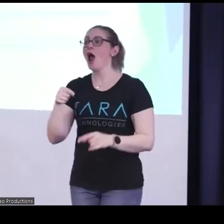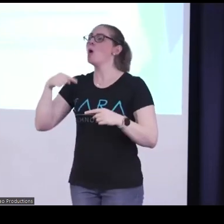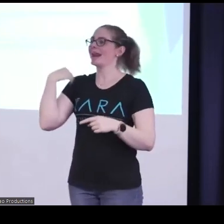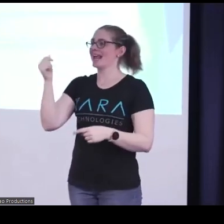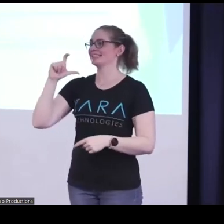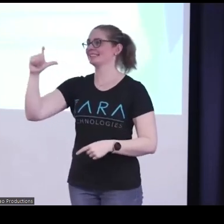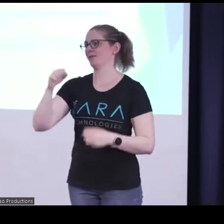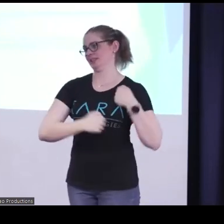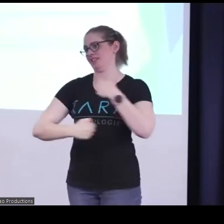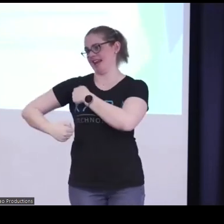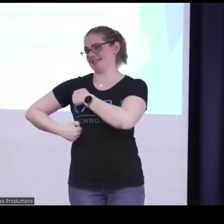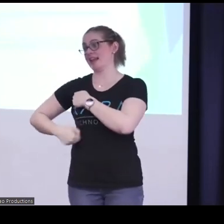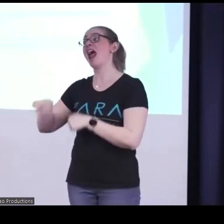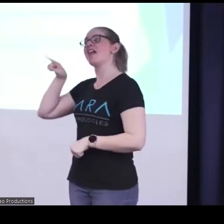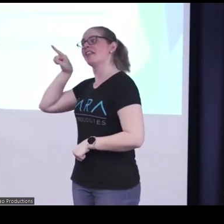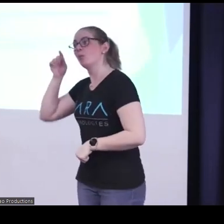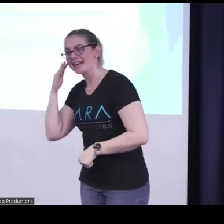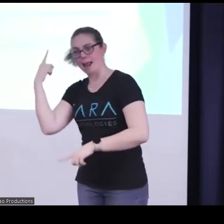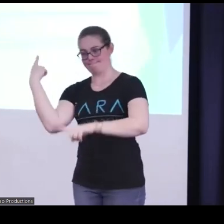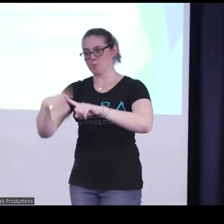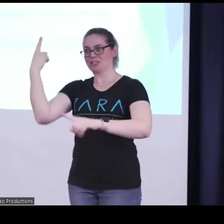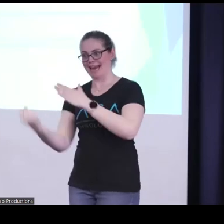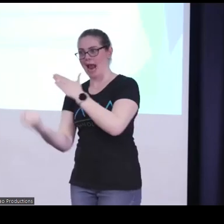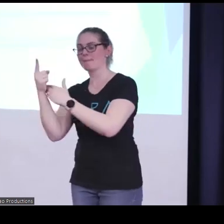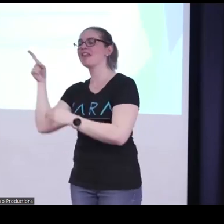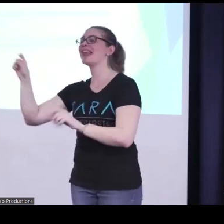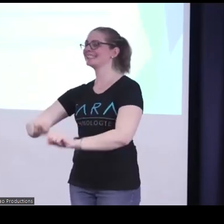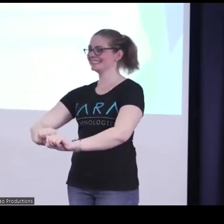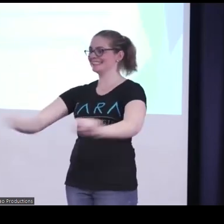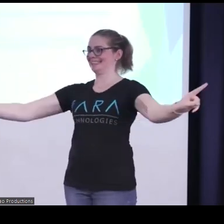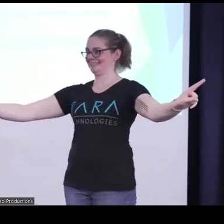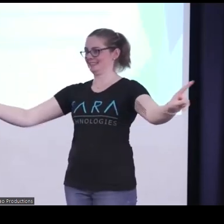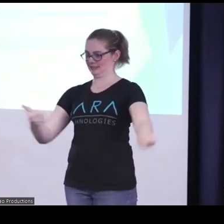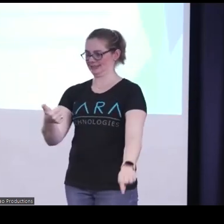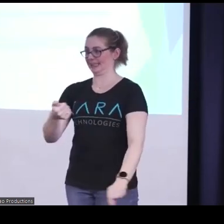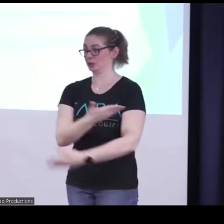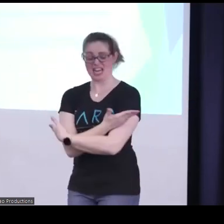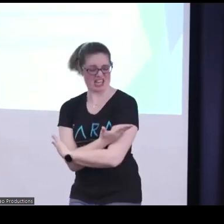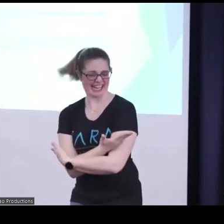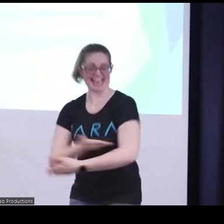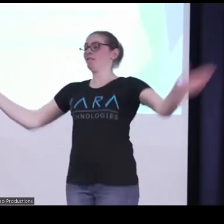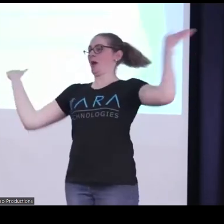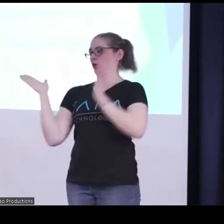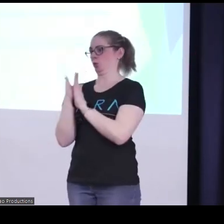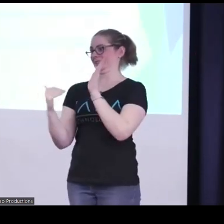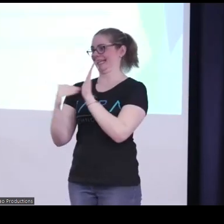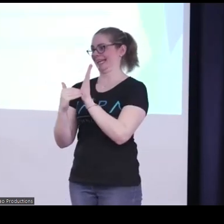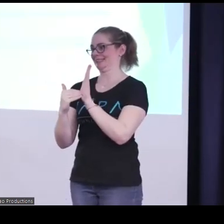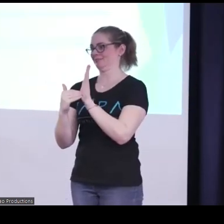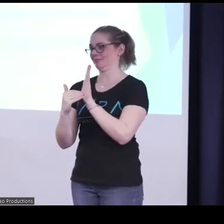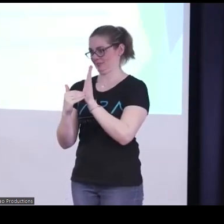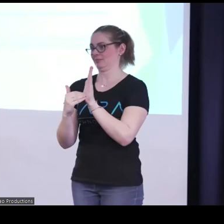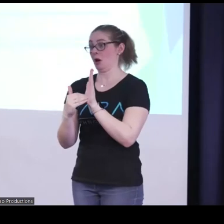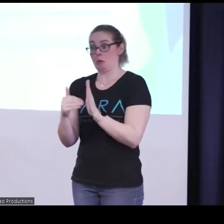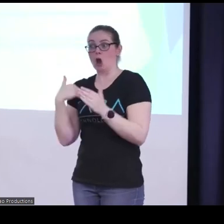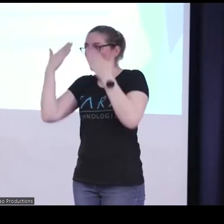I thought I was in New Zealand for a second, but the civil defense in New Zealand, when there's an emergency, they send a text to